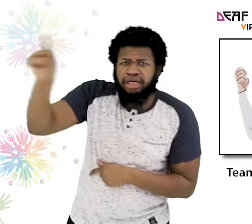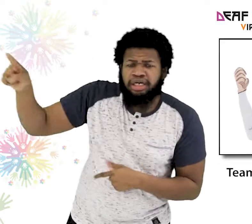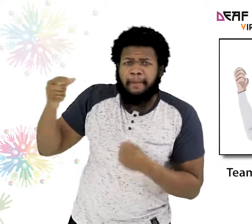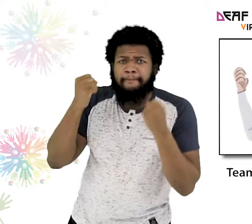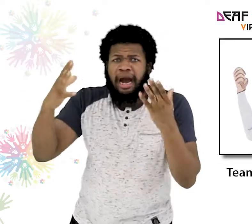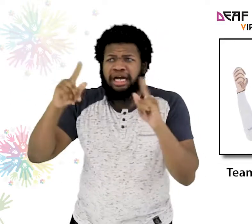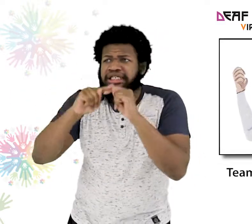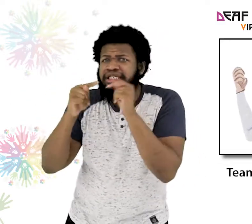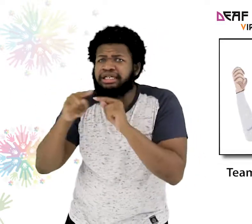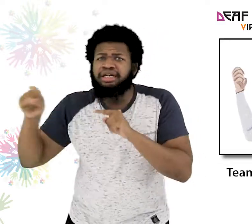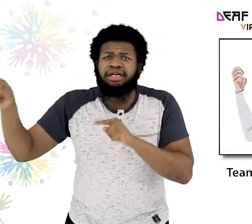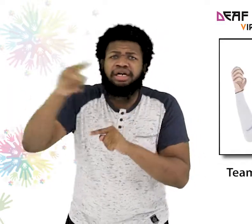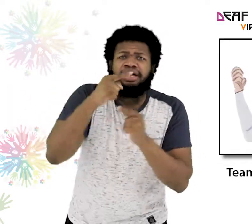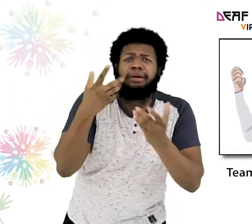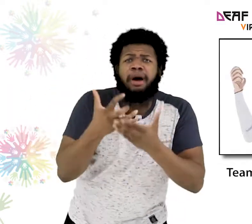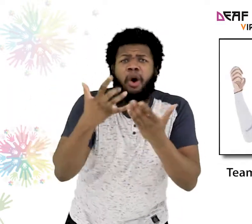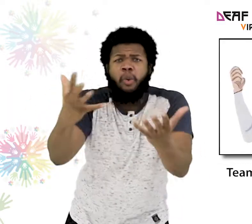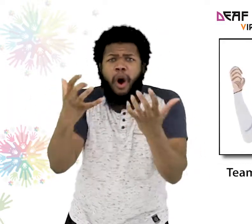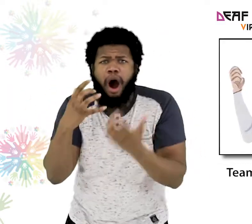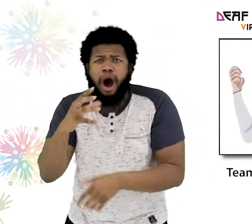Teams begged for William.